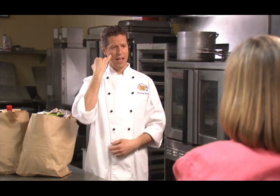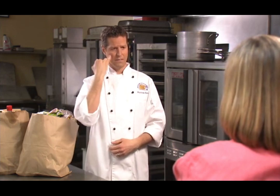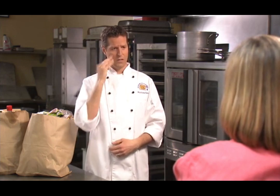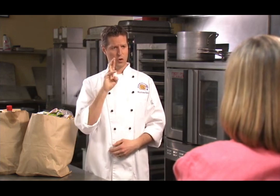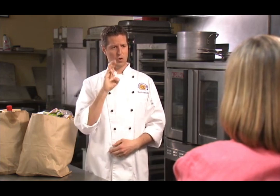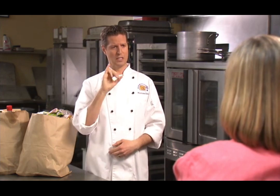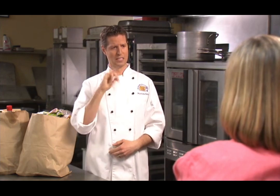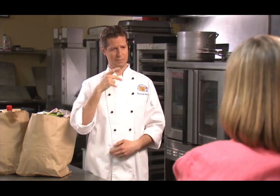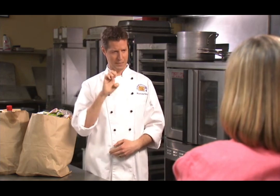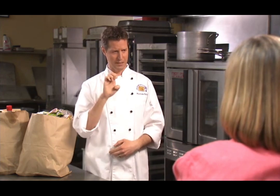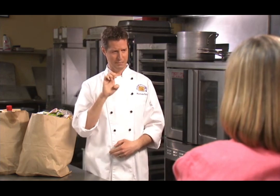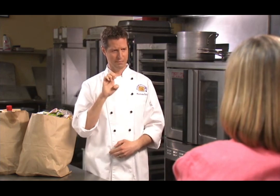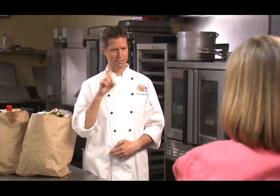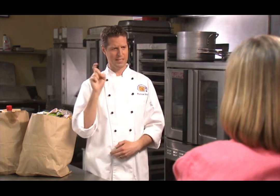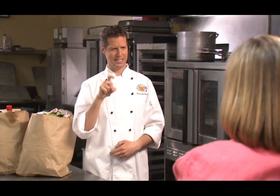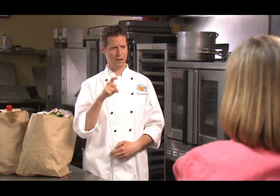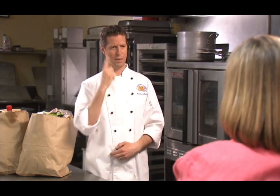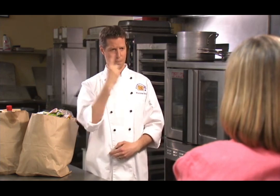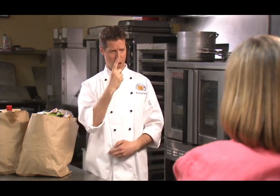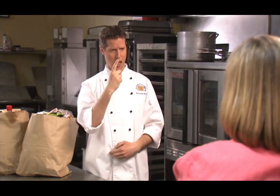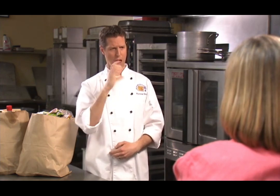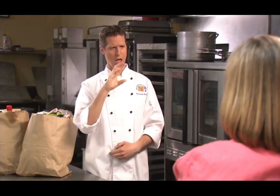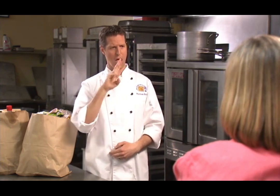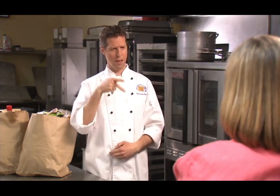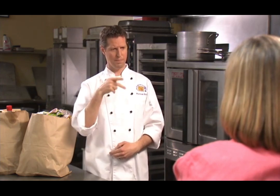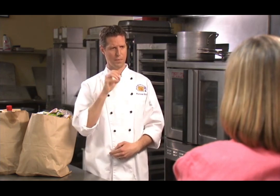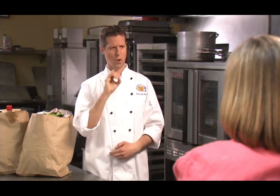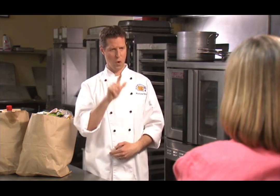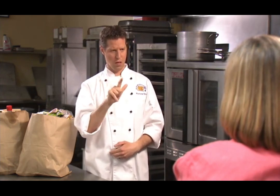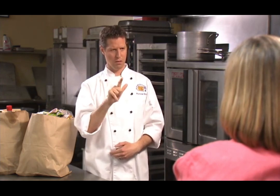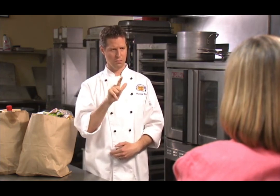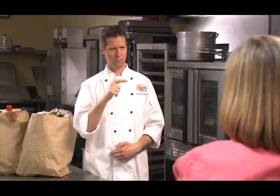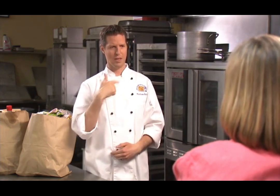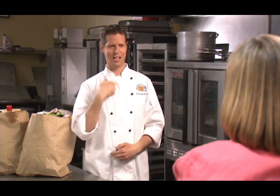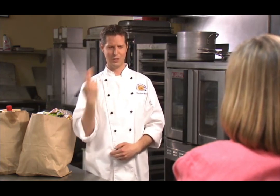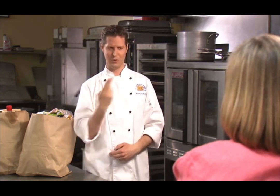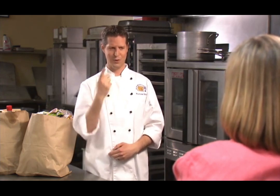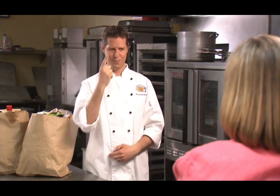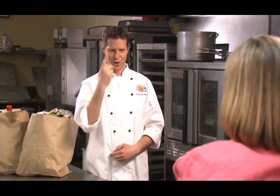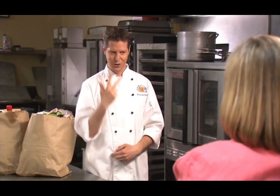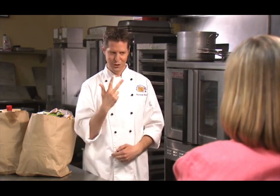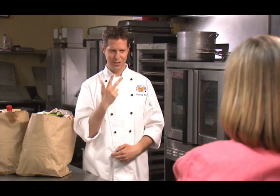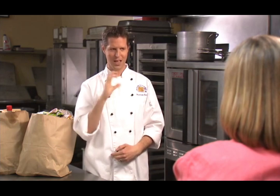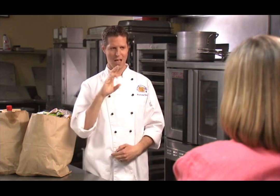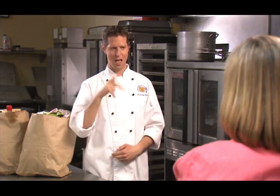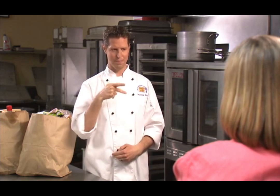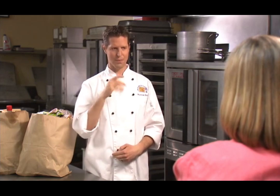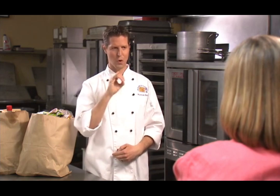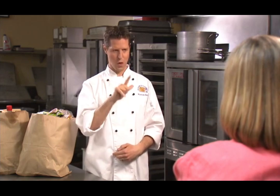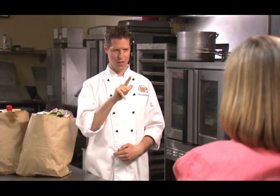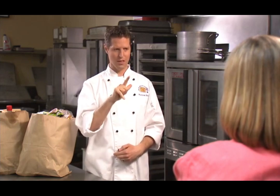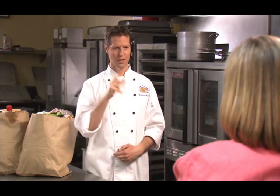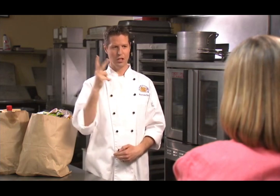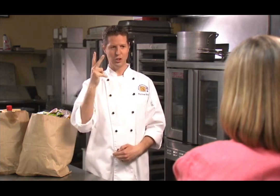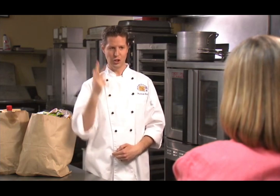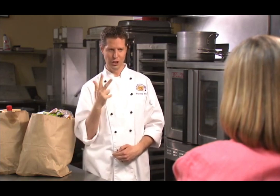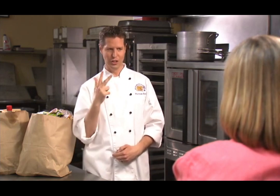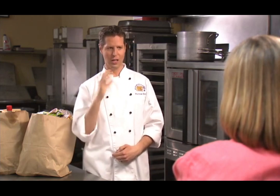For example, if a recipe calls for 1 cup of oil, I use 1/3 cup of oil and 2/3 cup of fruit